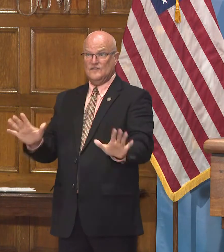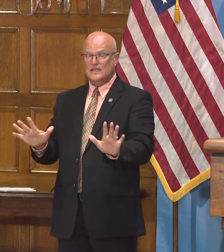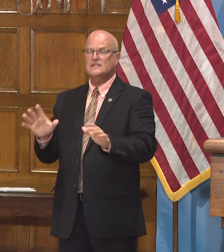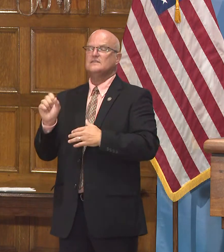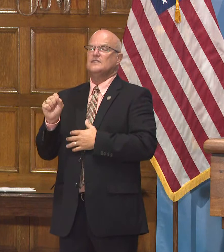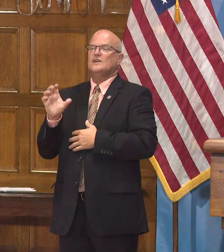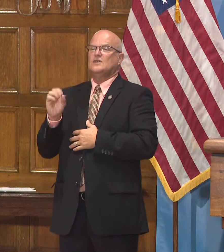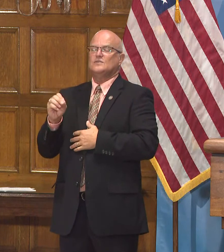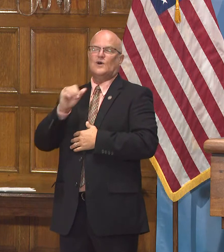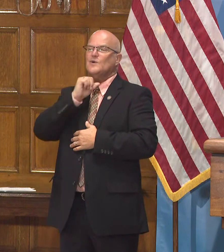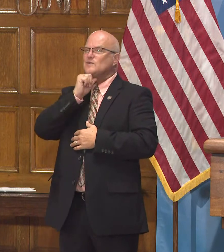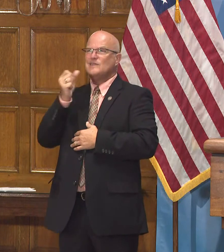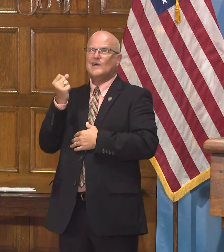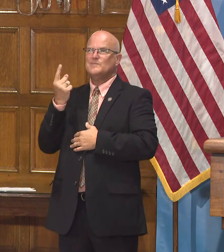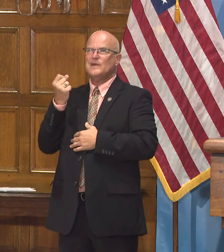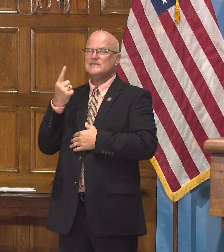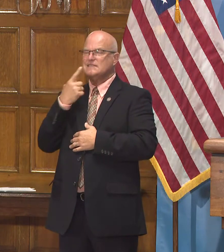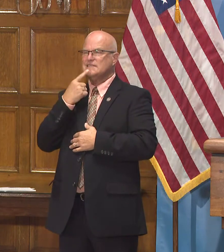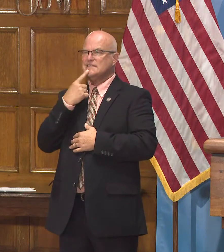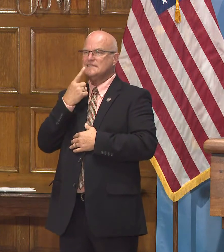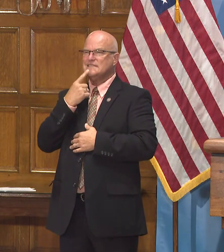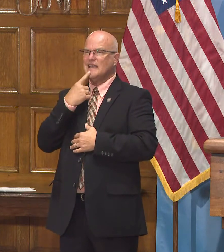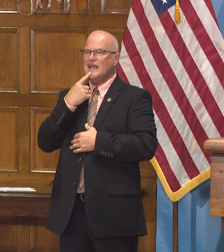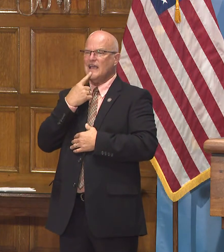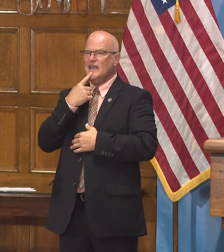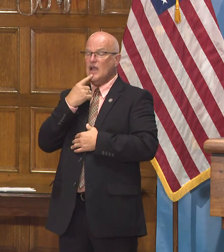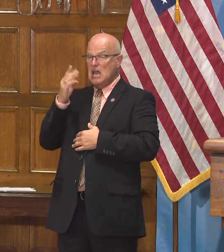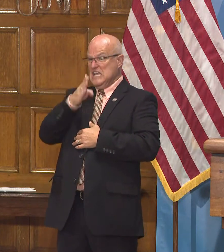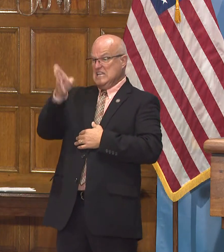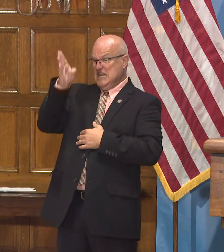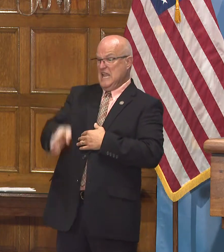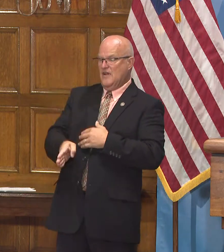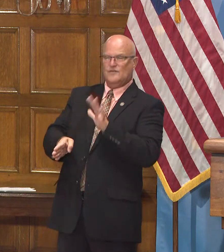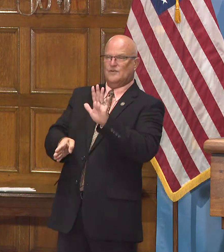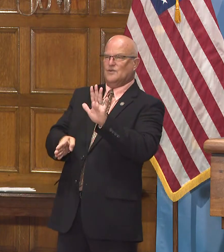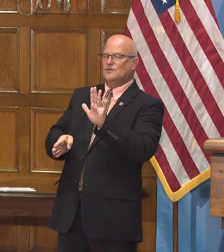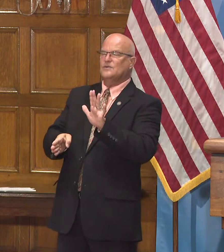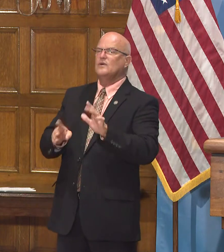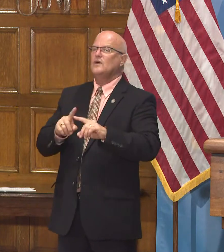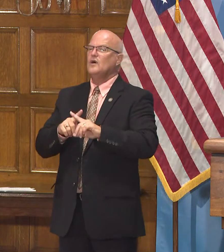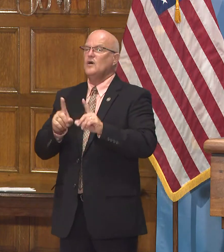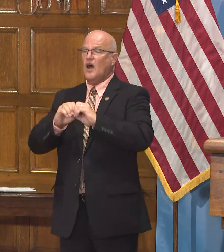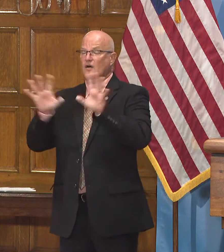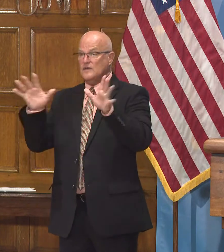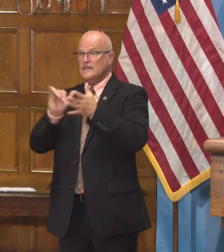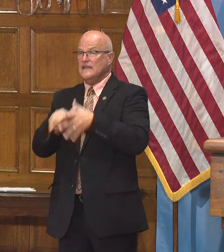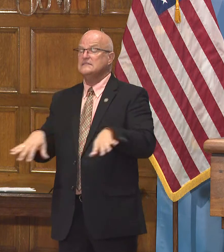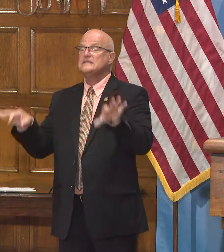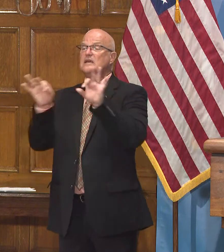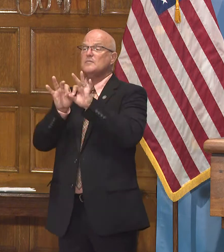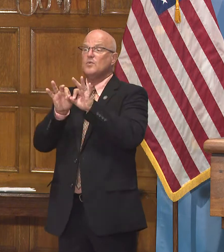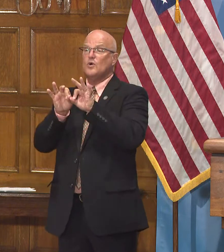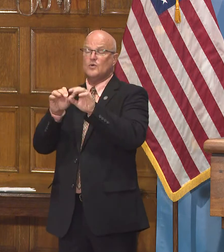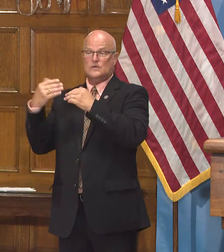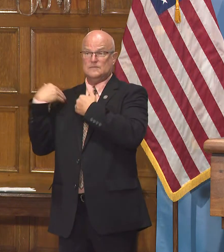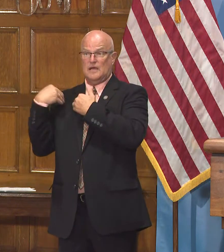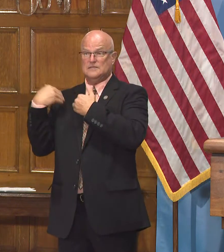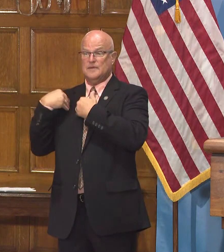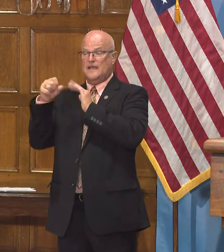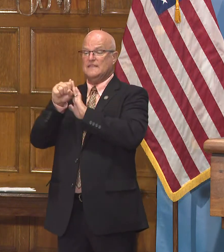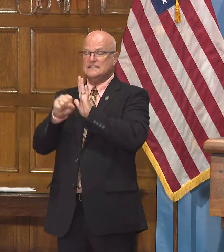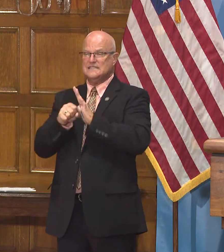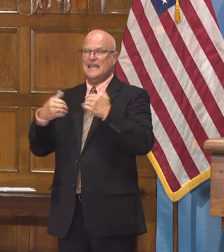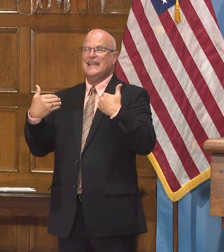So it would not make sense to say we should never do this. Obviously, that's an important responsibility the